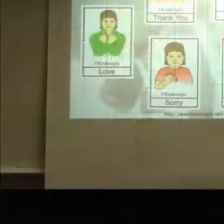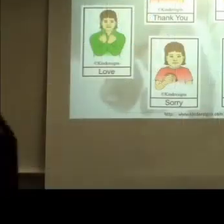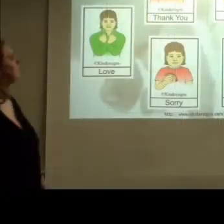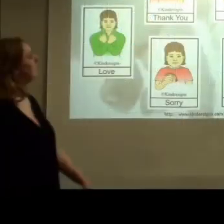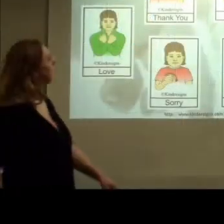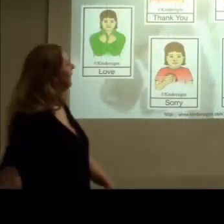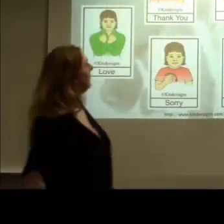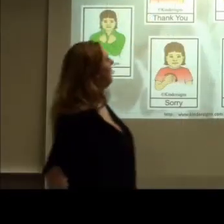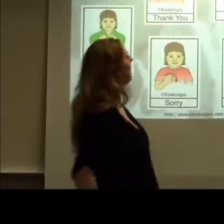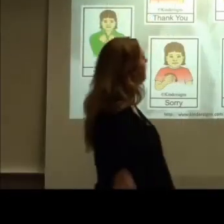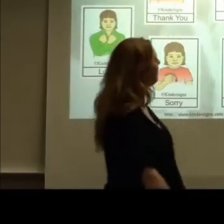Okay,